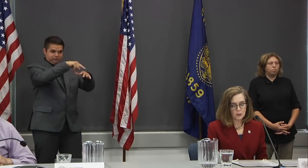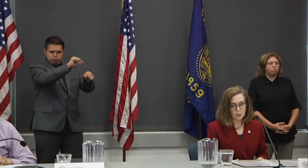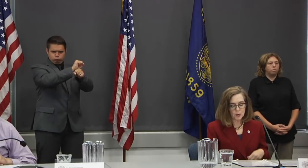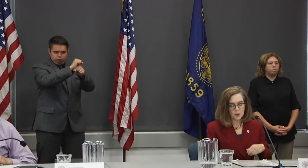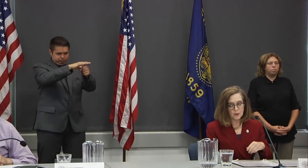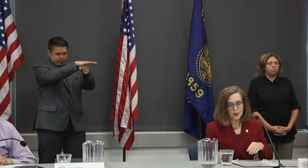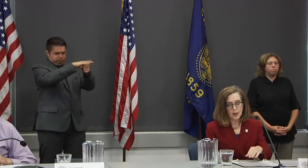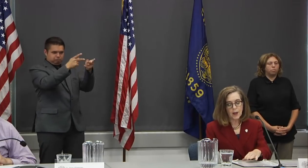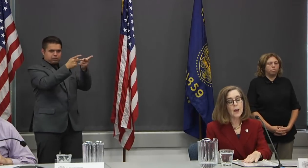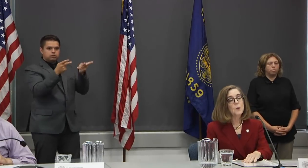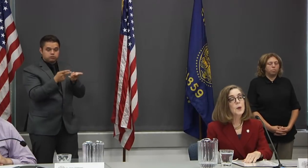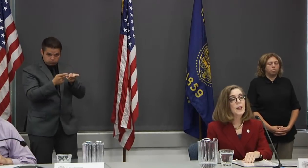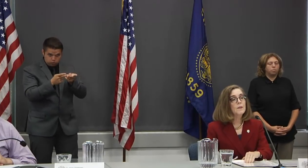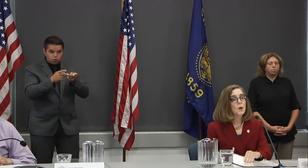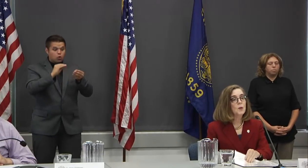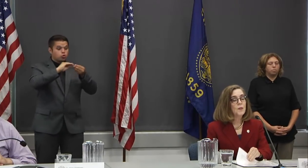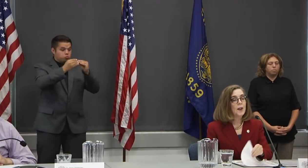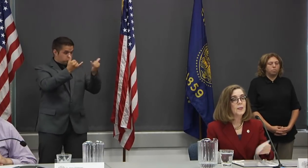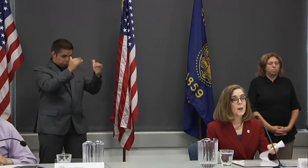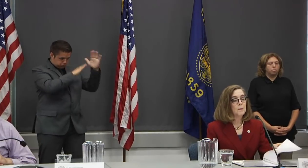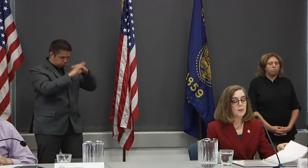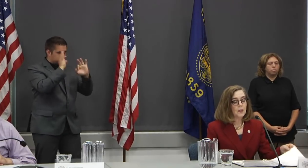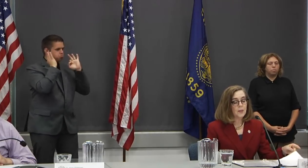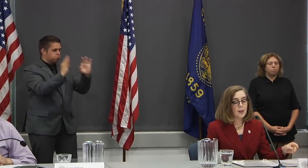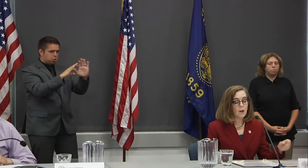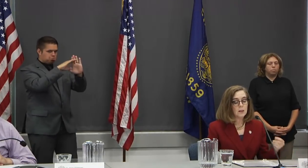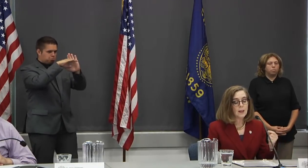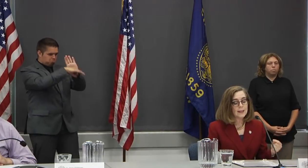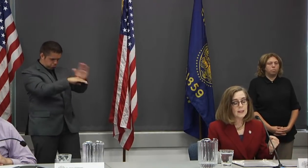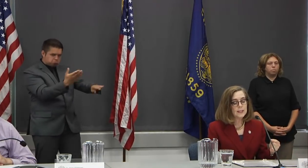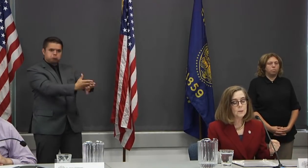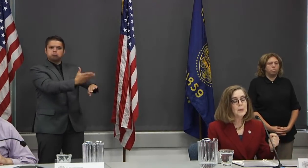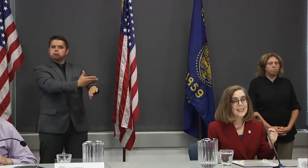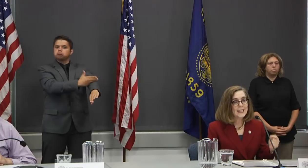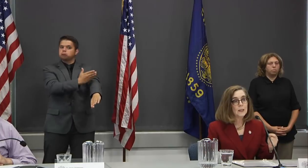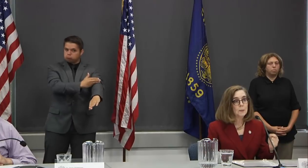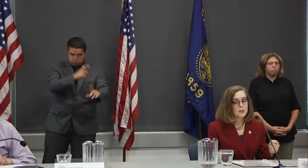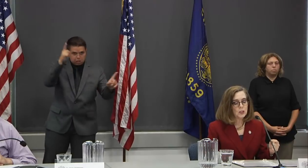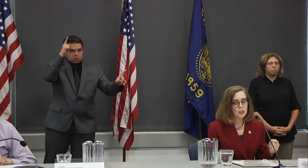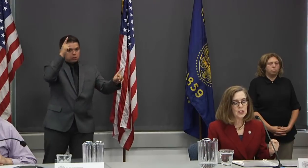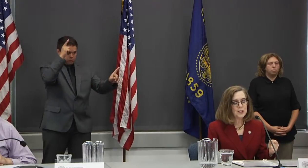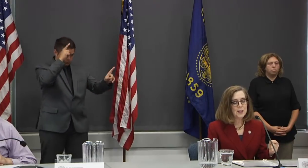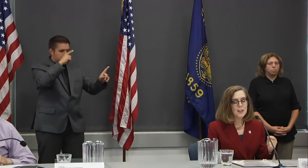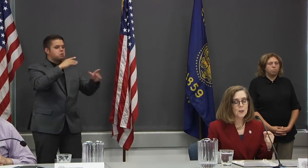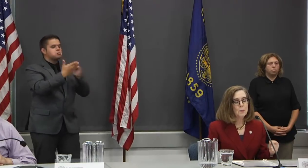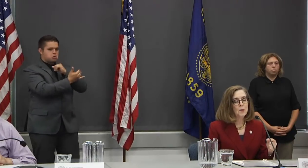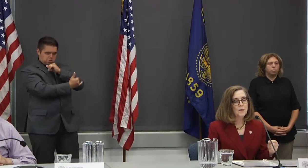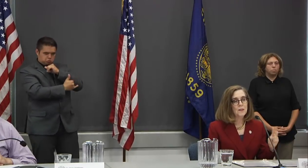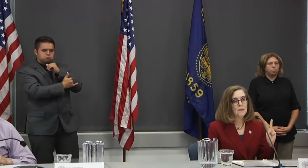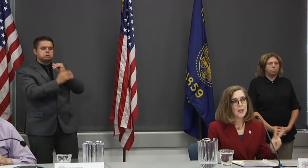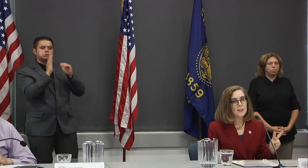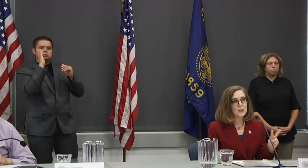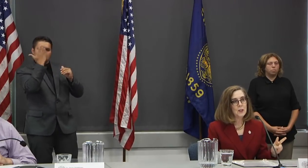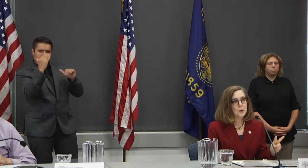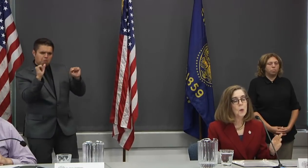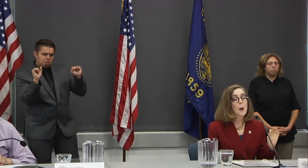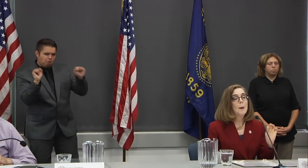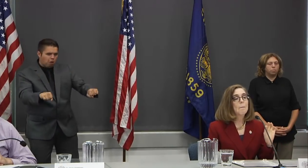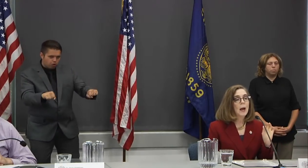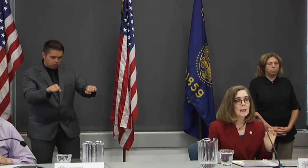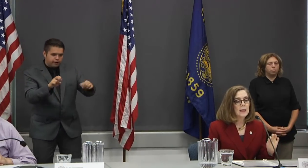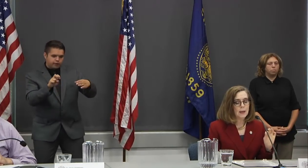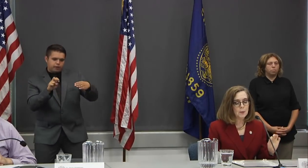are much improved, and we have notified them that they are likely to be in a position to move to Phase